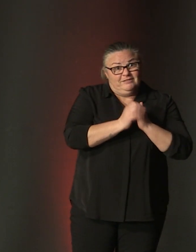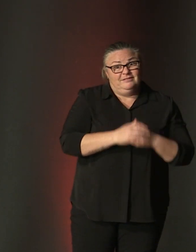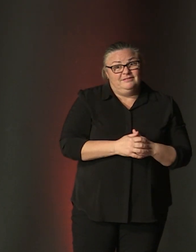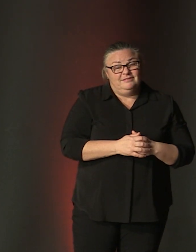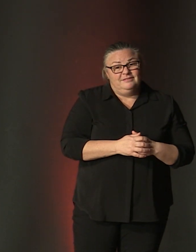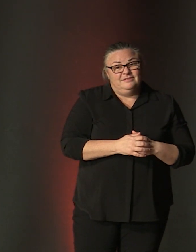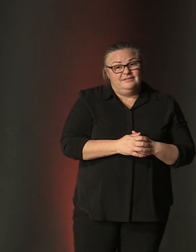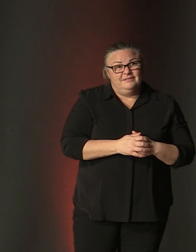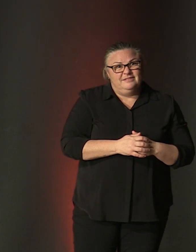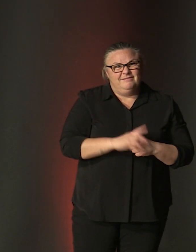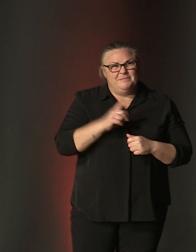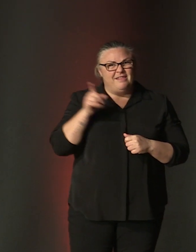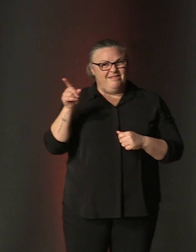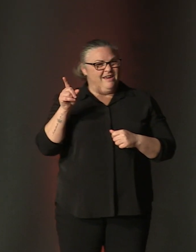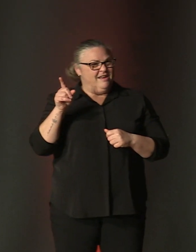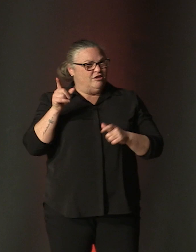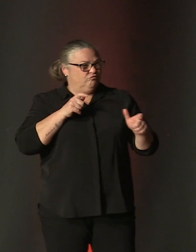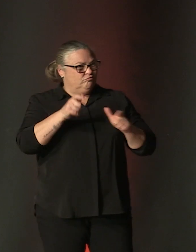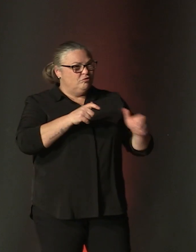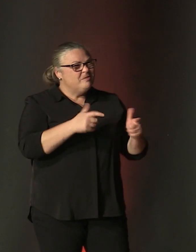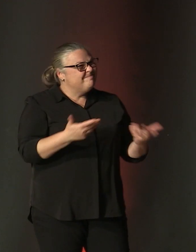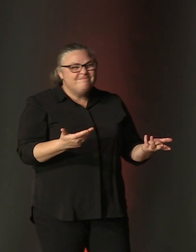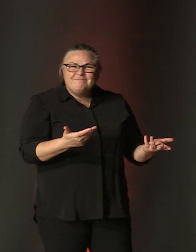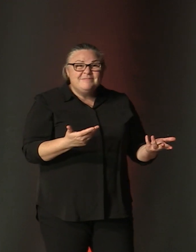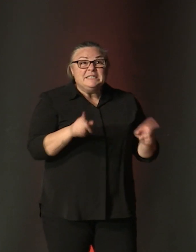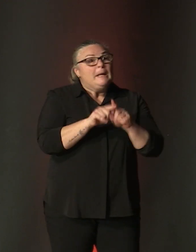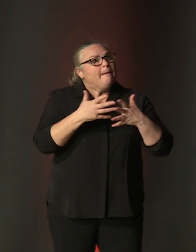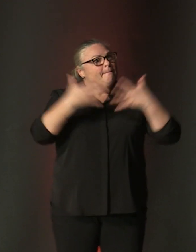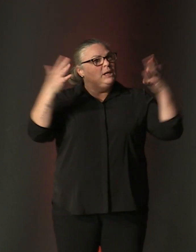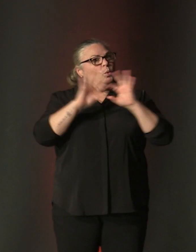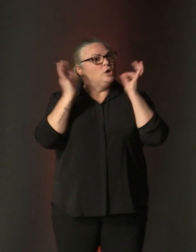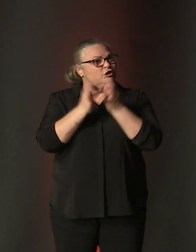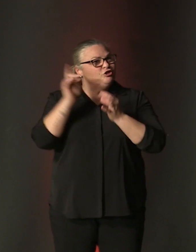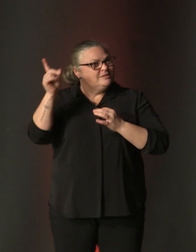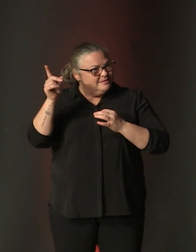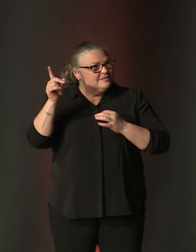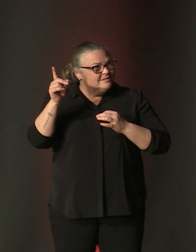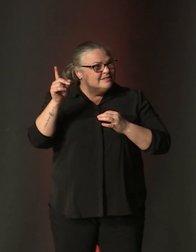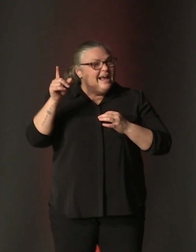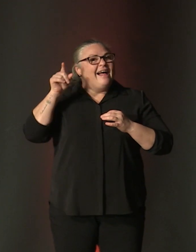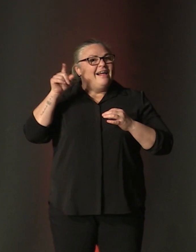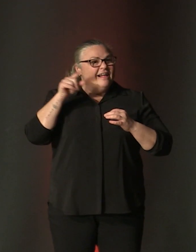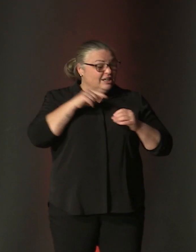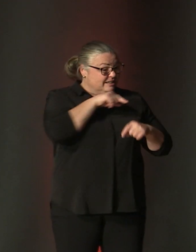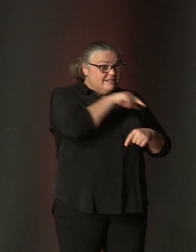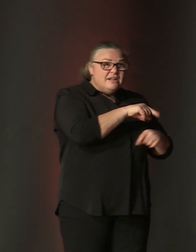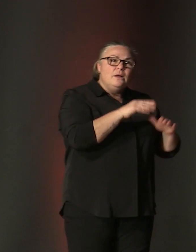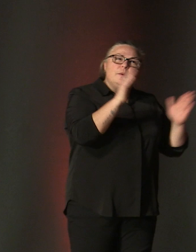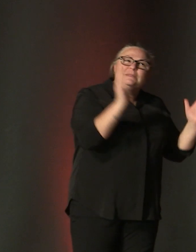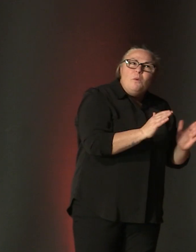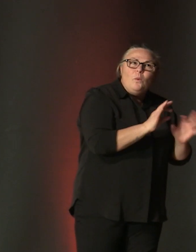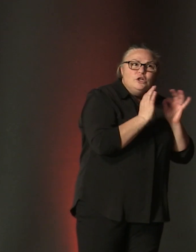for our friends. Sounds kind of off, doesn't it? It's the same thing with these youth-led